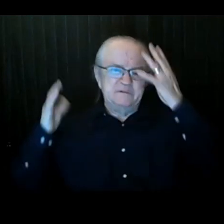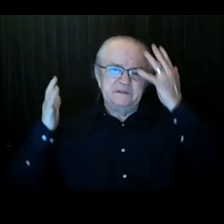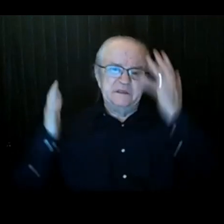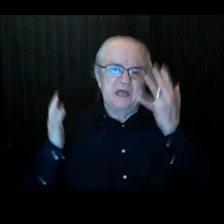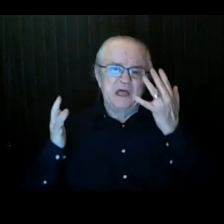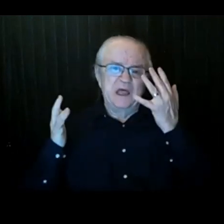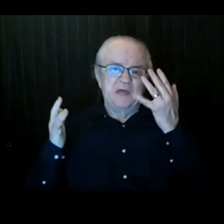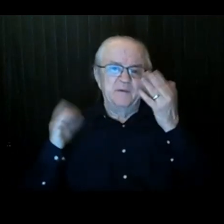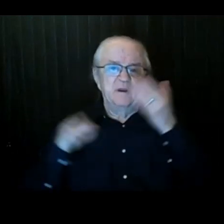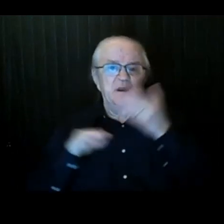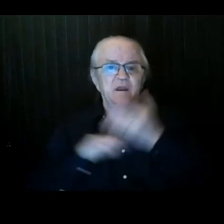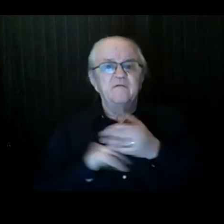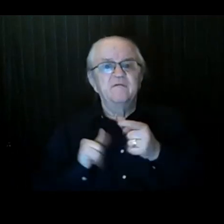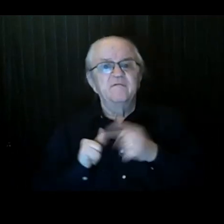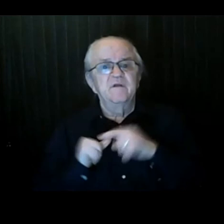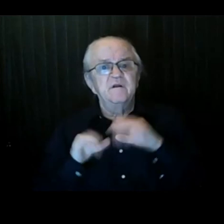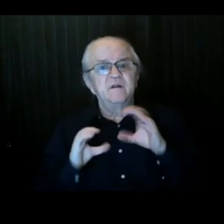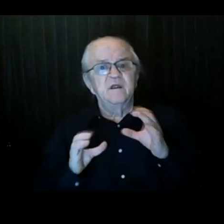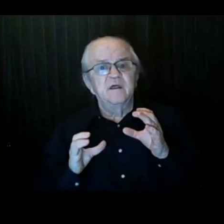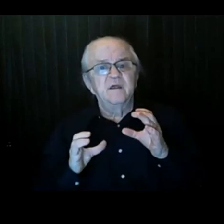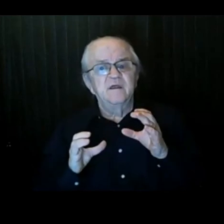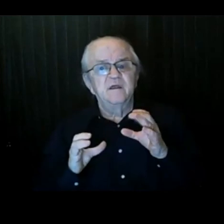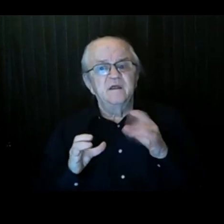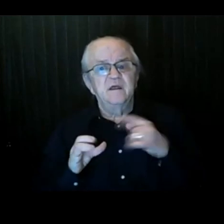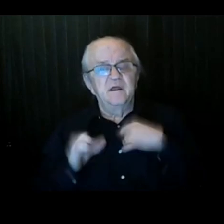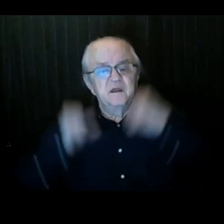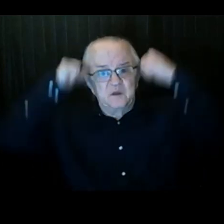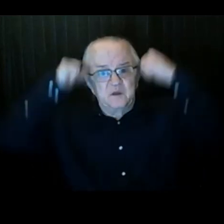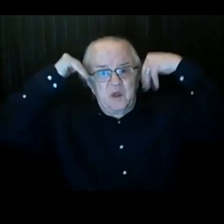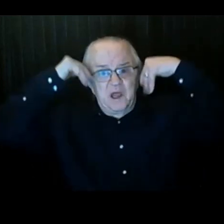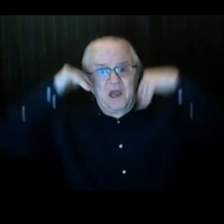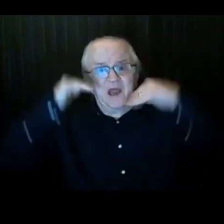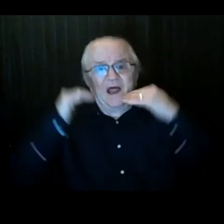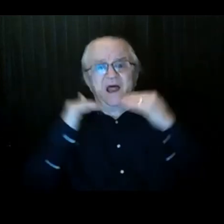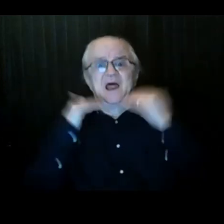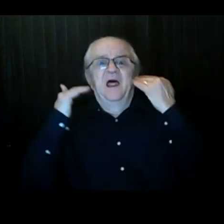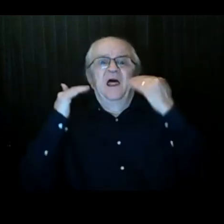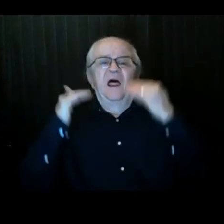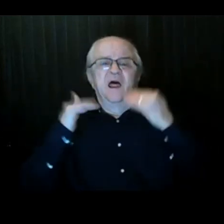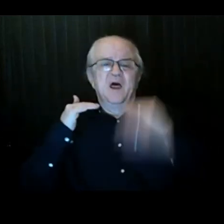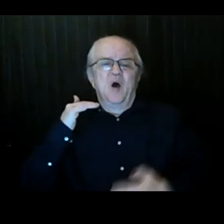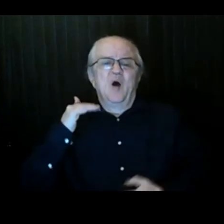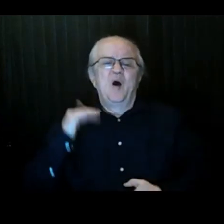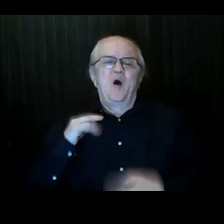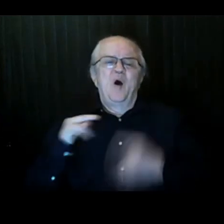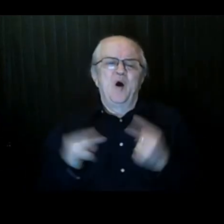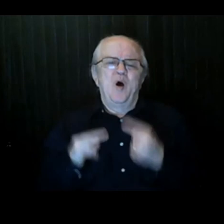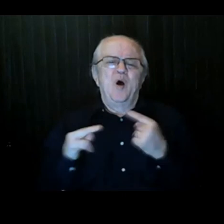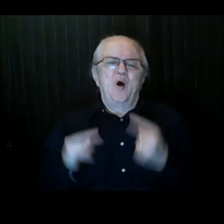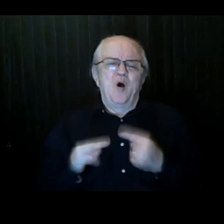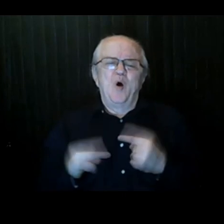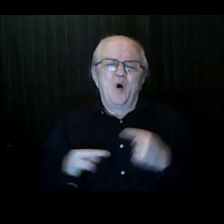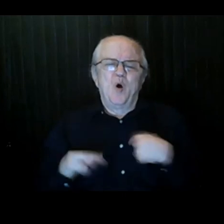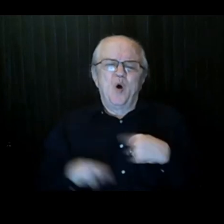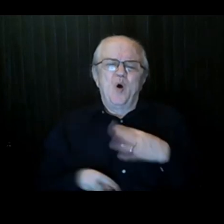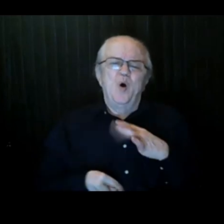But after that first class, I was sweating. I had been laughing so hard. My belly hurt. I had had the best time I could